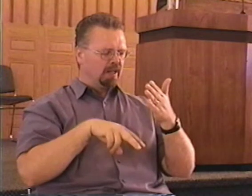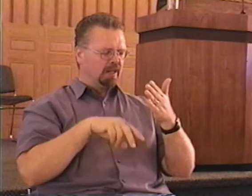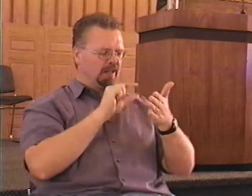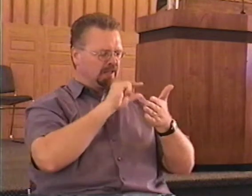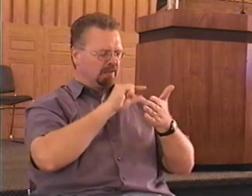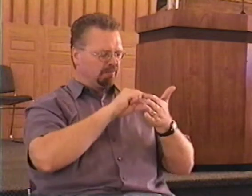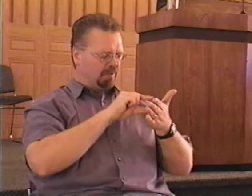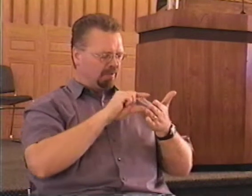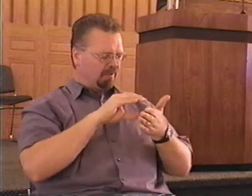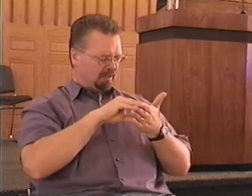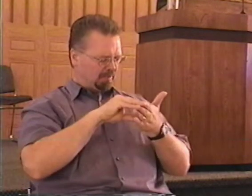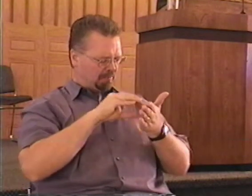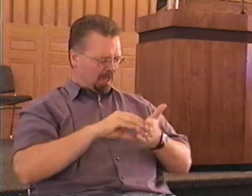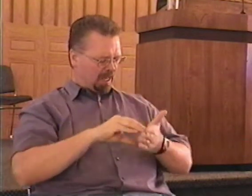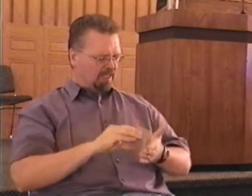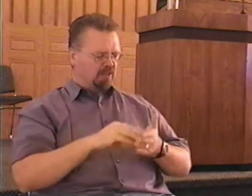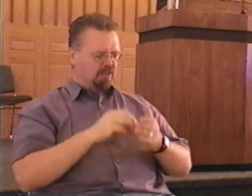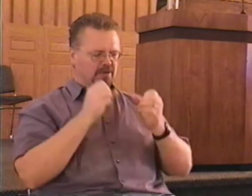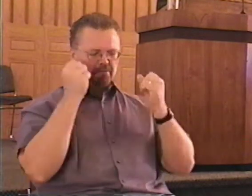many times over.